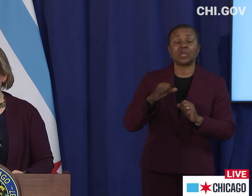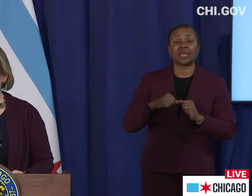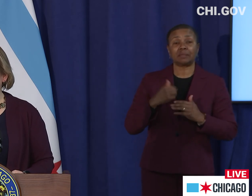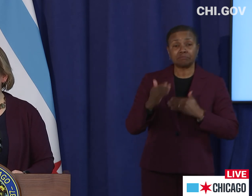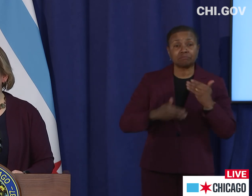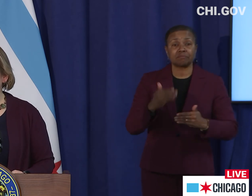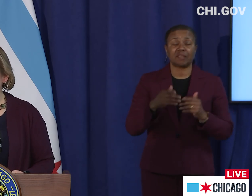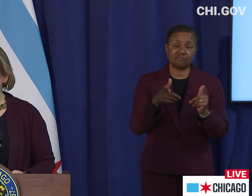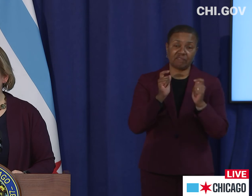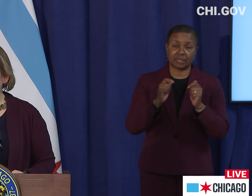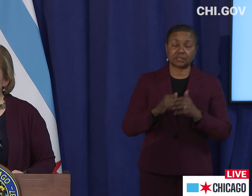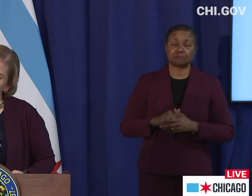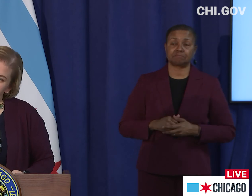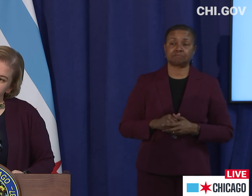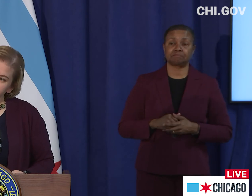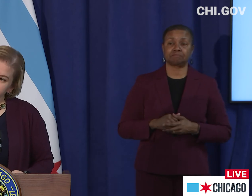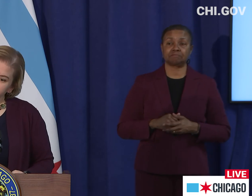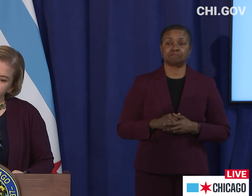even more quickly.